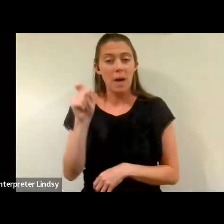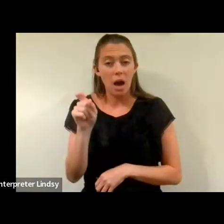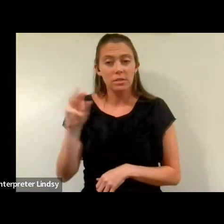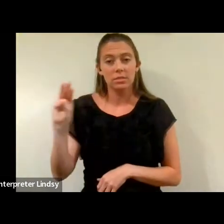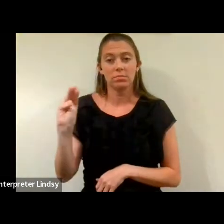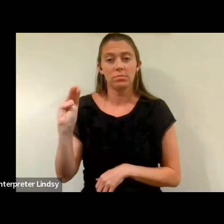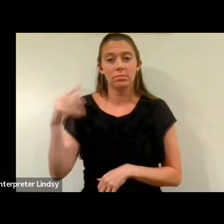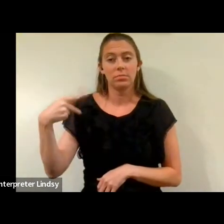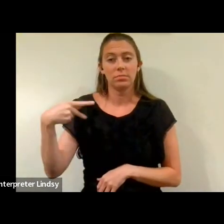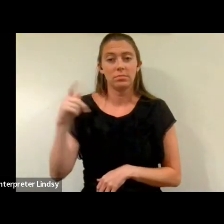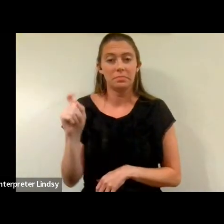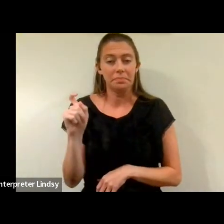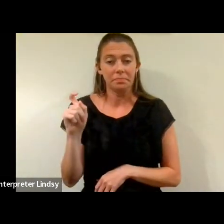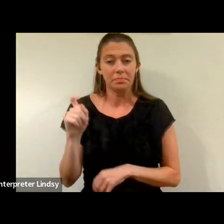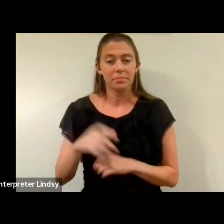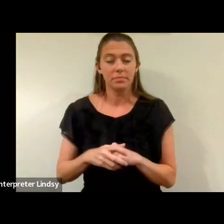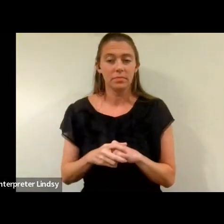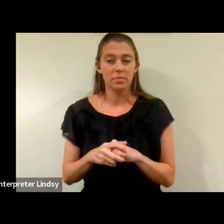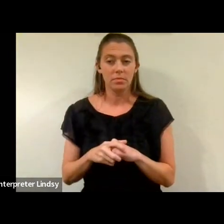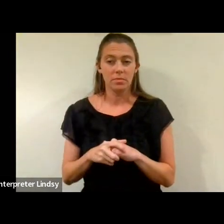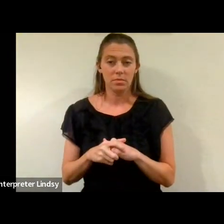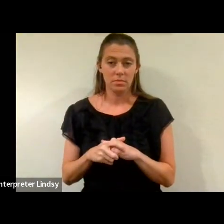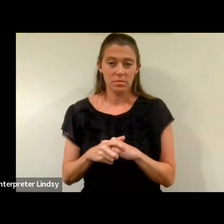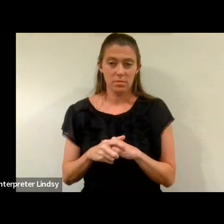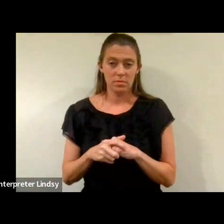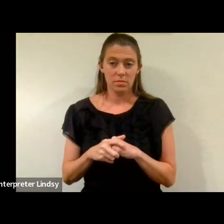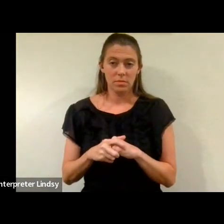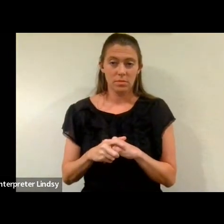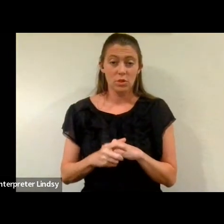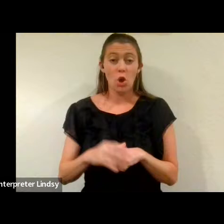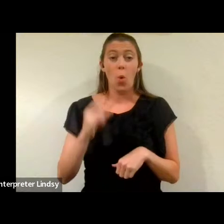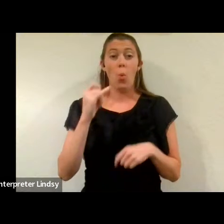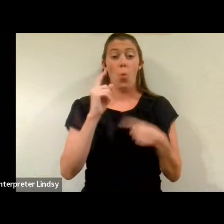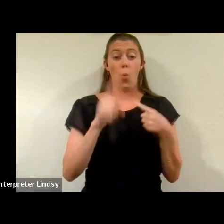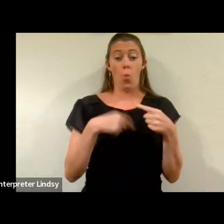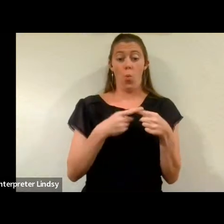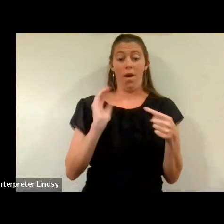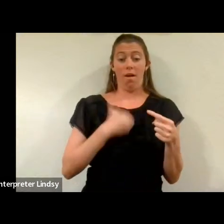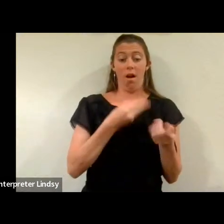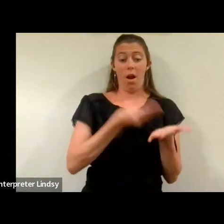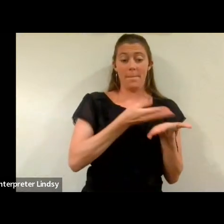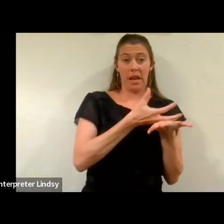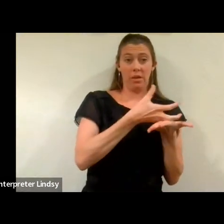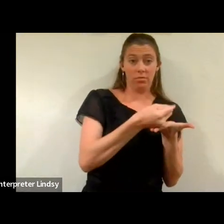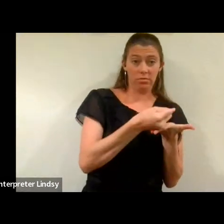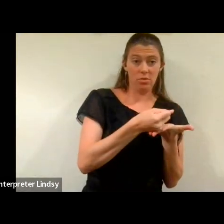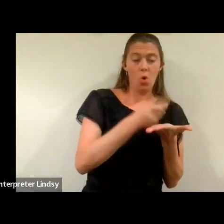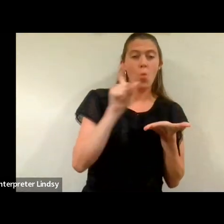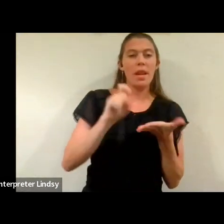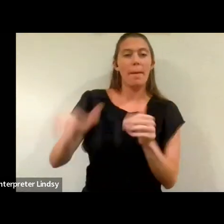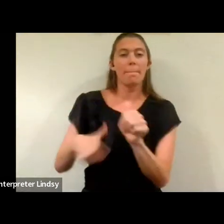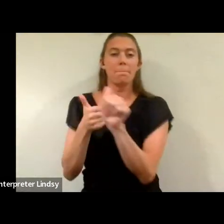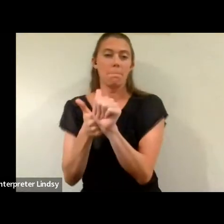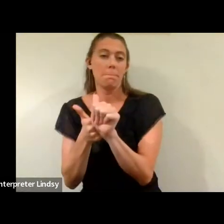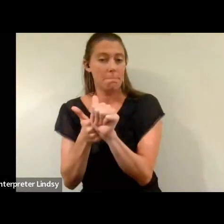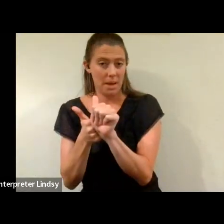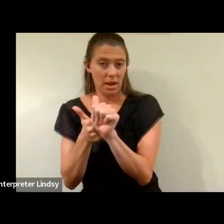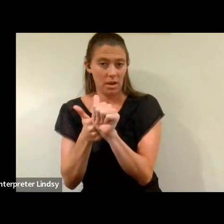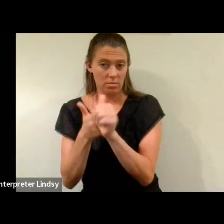needs to have in a kick shift that can carry on the support. So